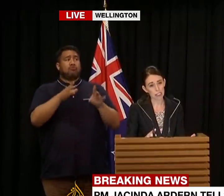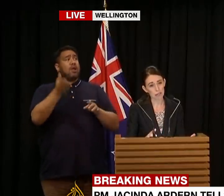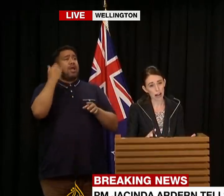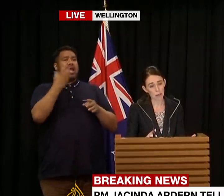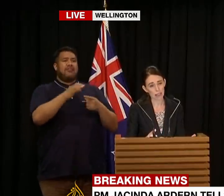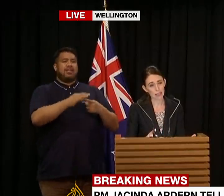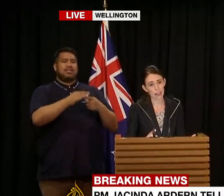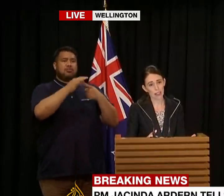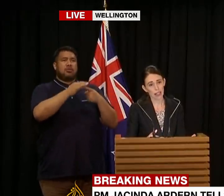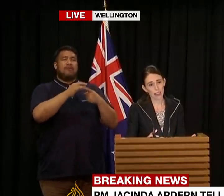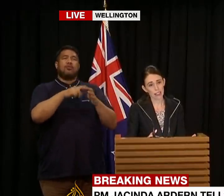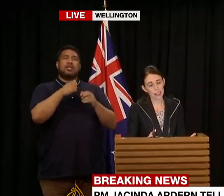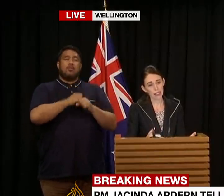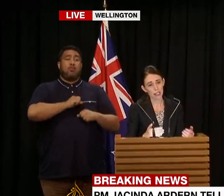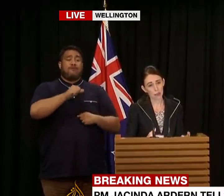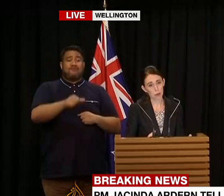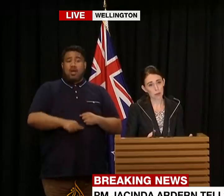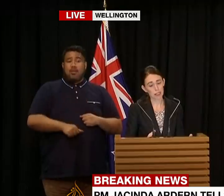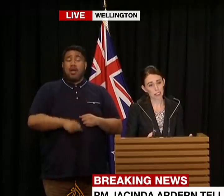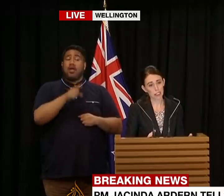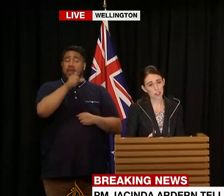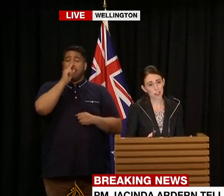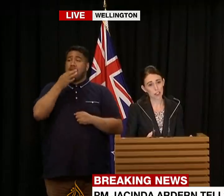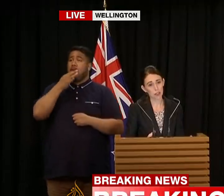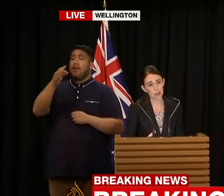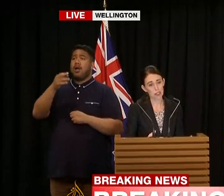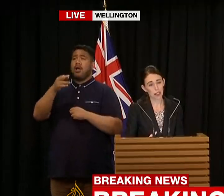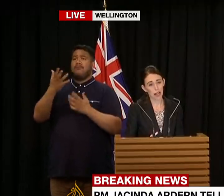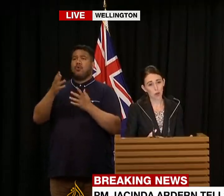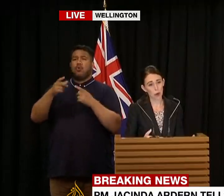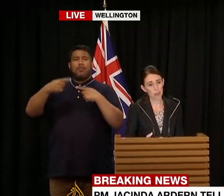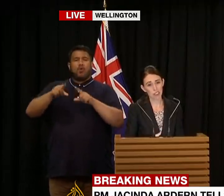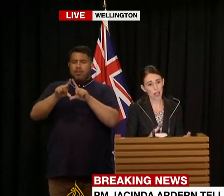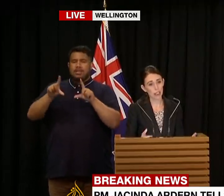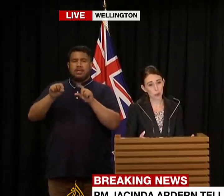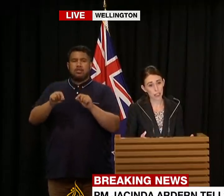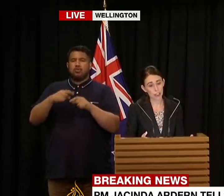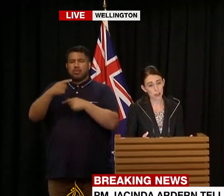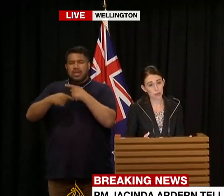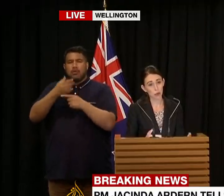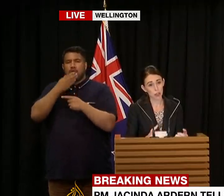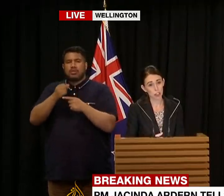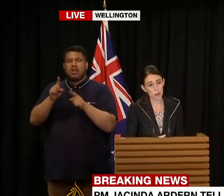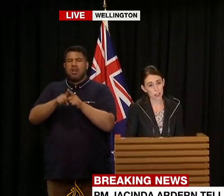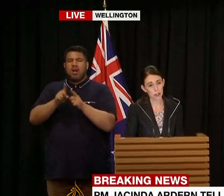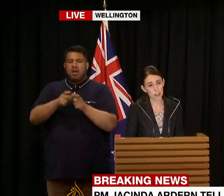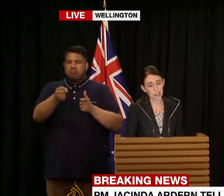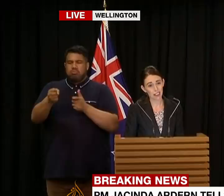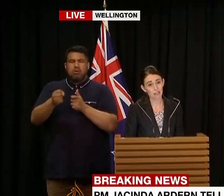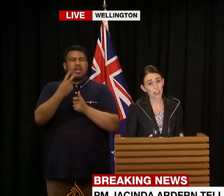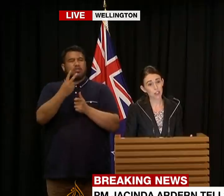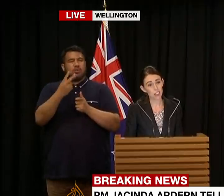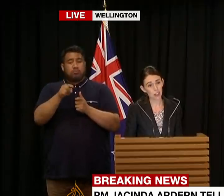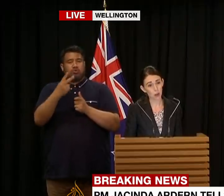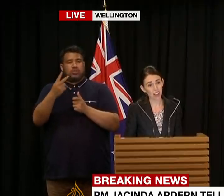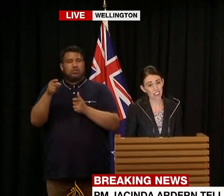for instance, farmers to seek permits to continue to use weapons like 22 for legitimate use.